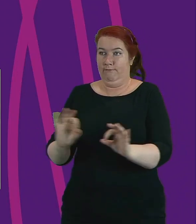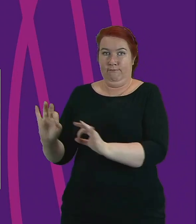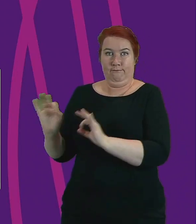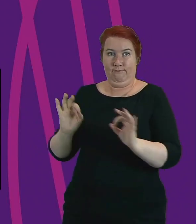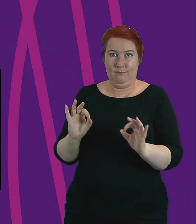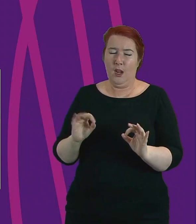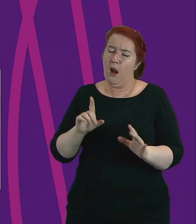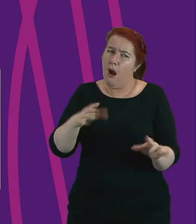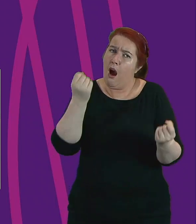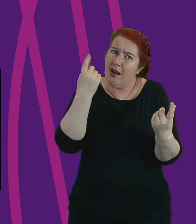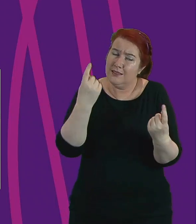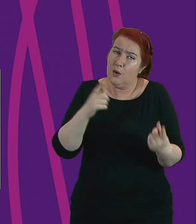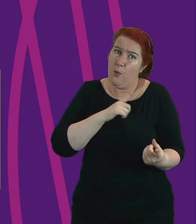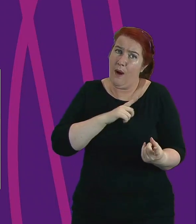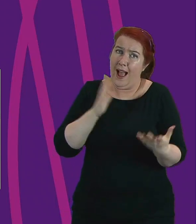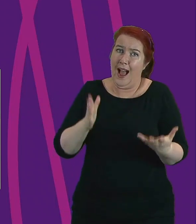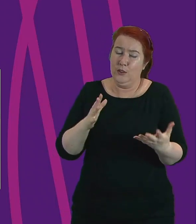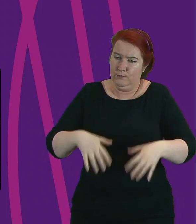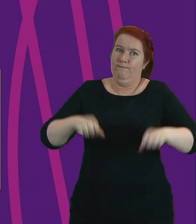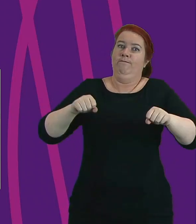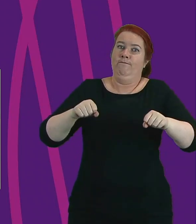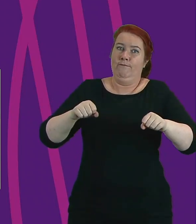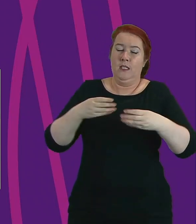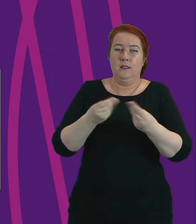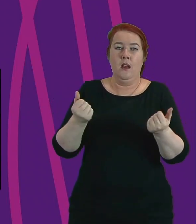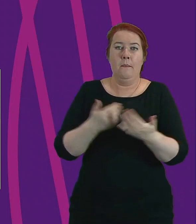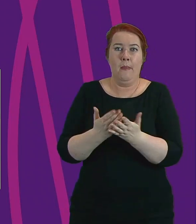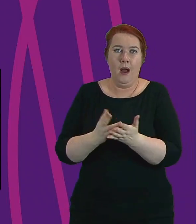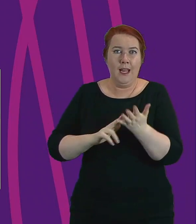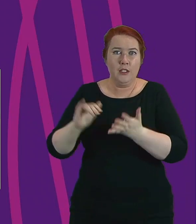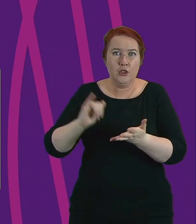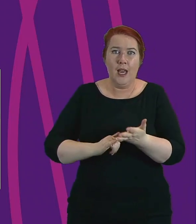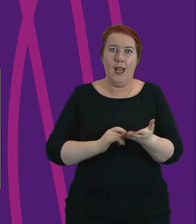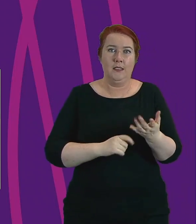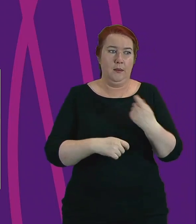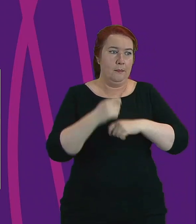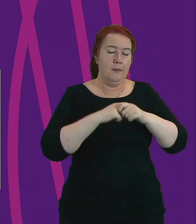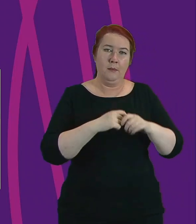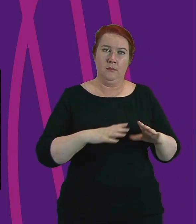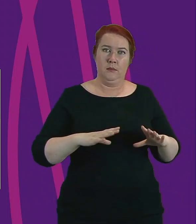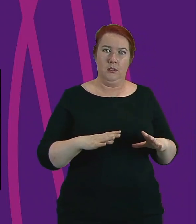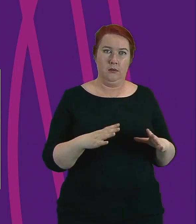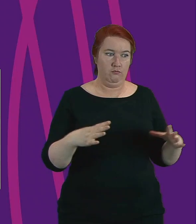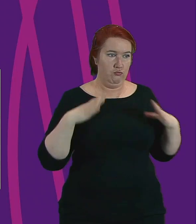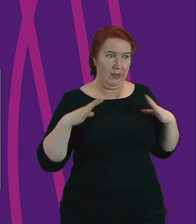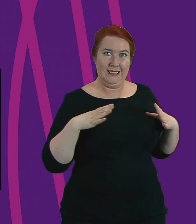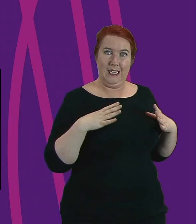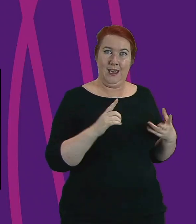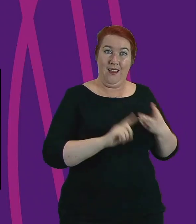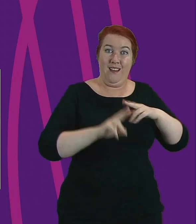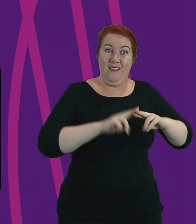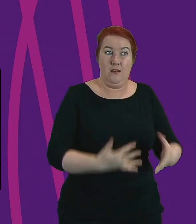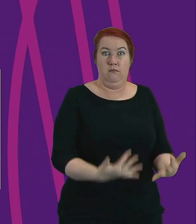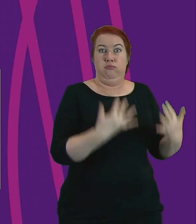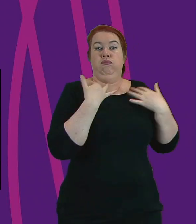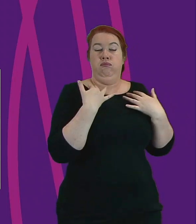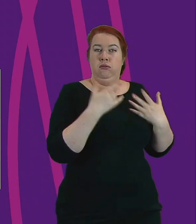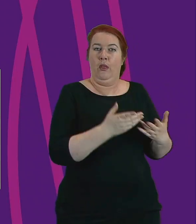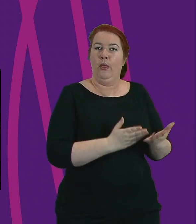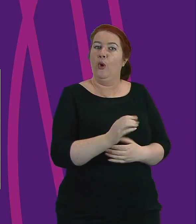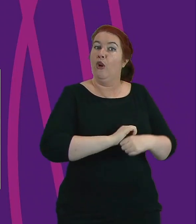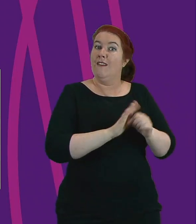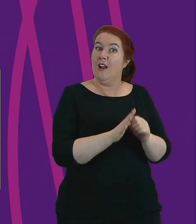there had to be an immediate focus on freeing up capacity and planning for the worst case scenario. And the Scottish